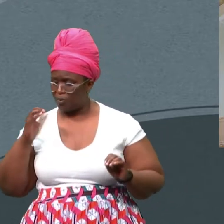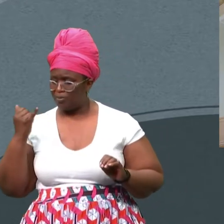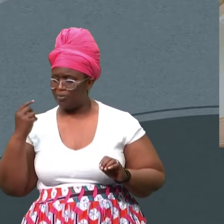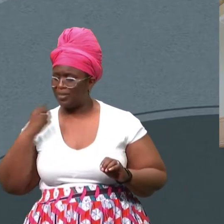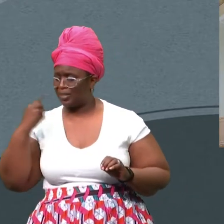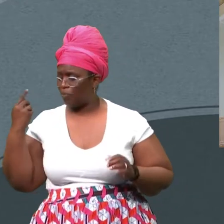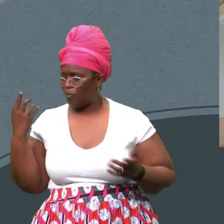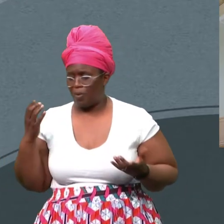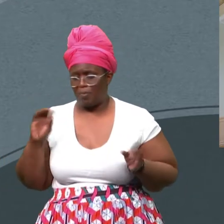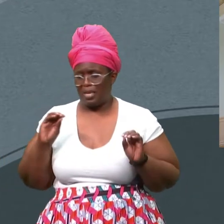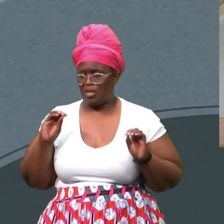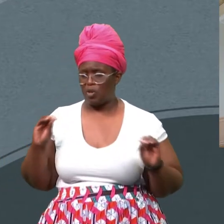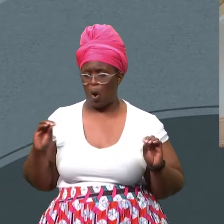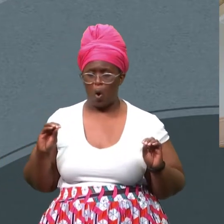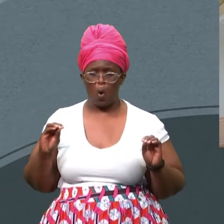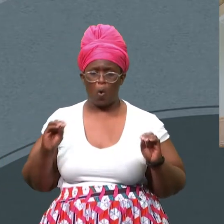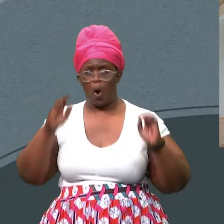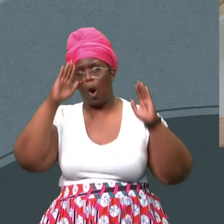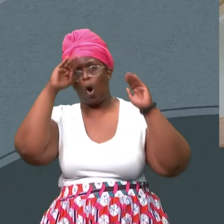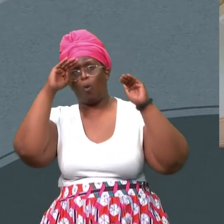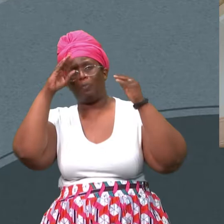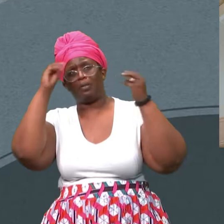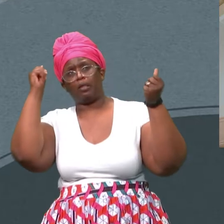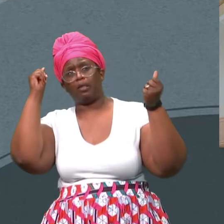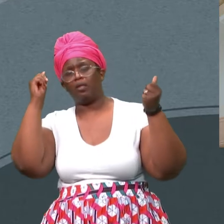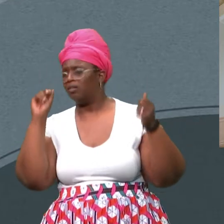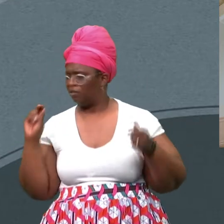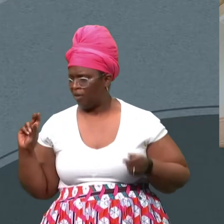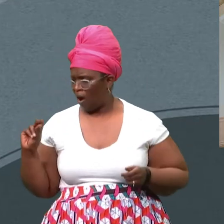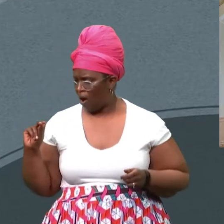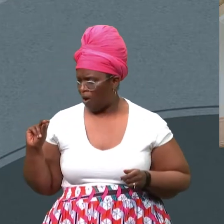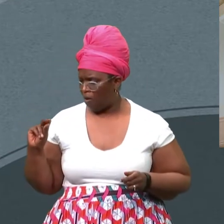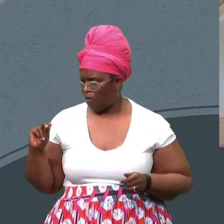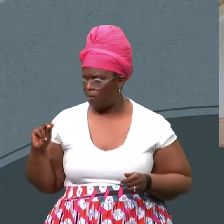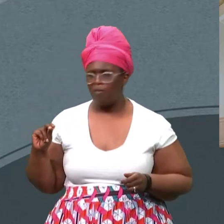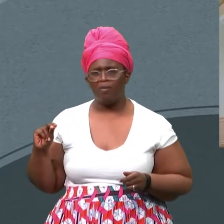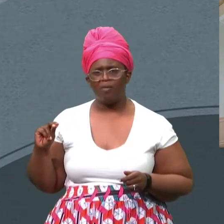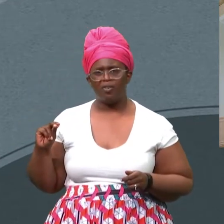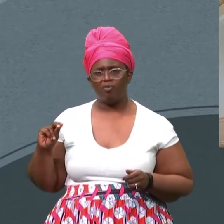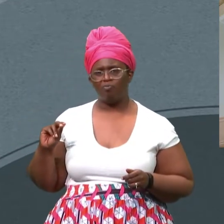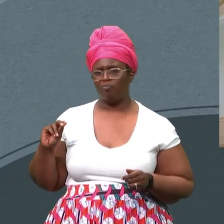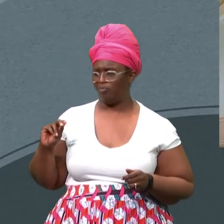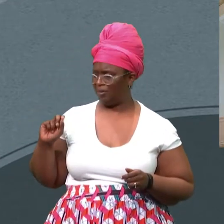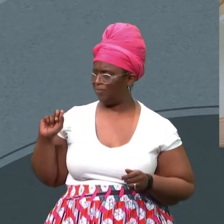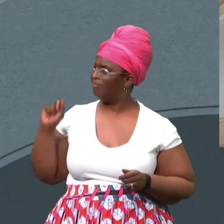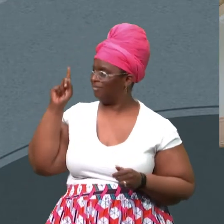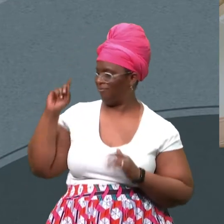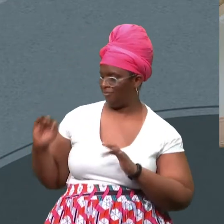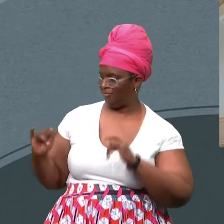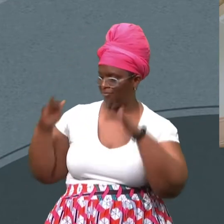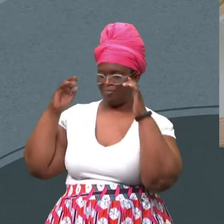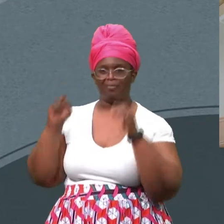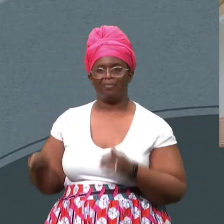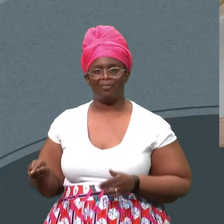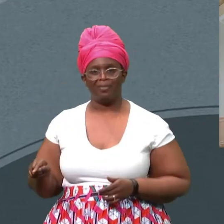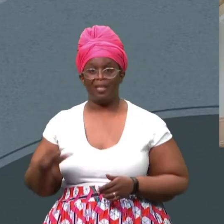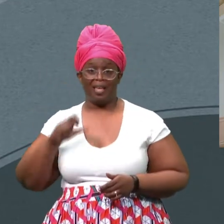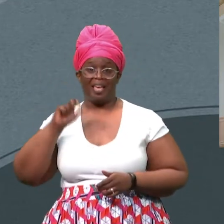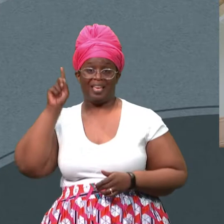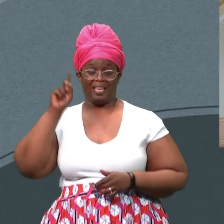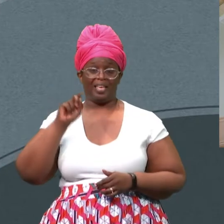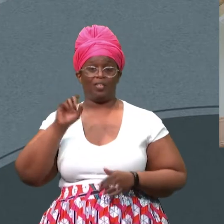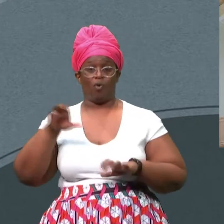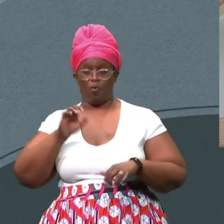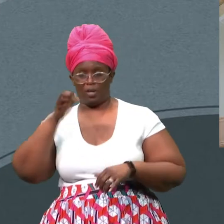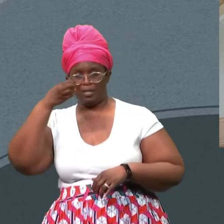No more dashed hopes. Don't get it. Don't miss it. I'm about to accelerate the path of your life. He doesn't just do it with Elizabeth. He does